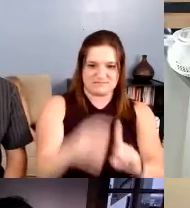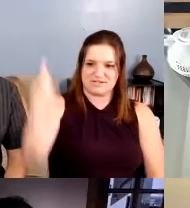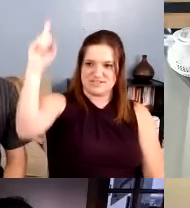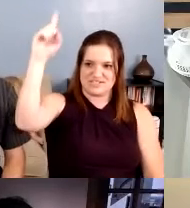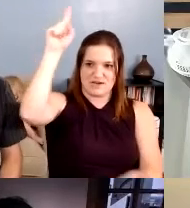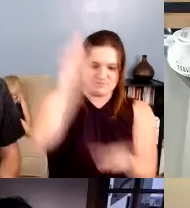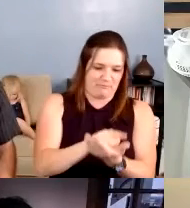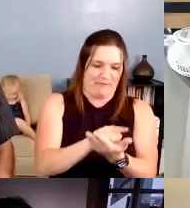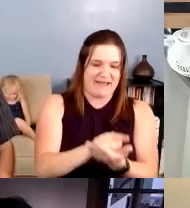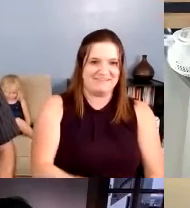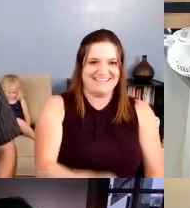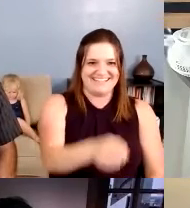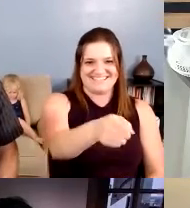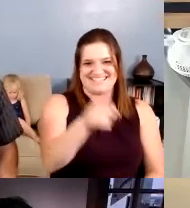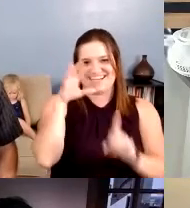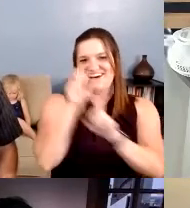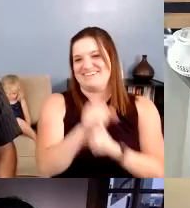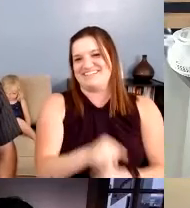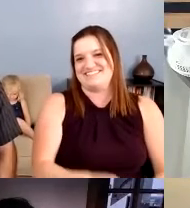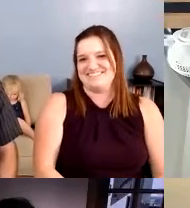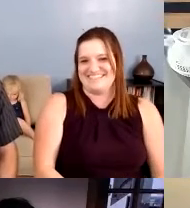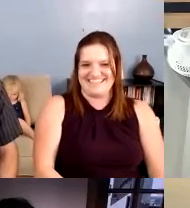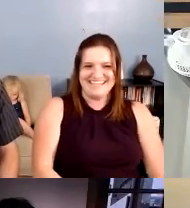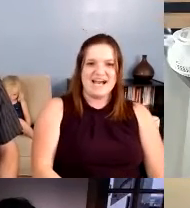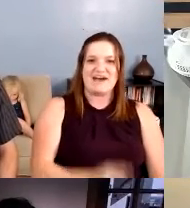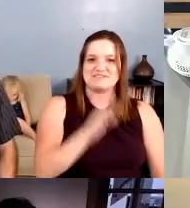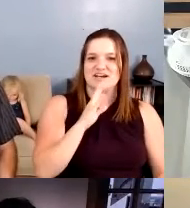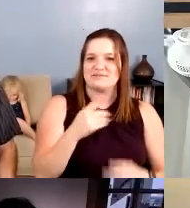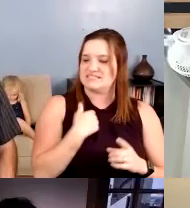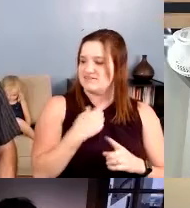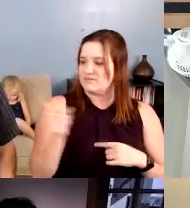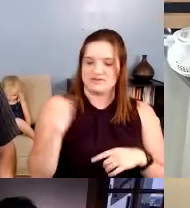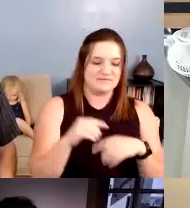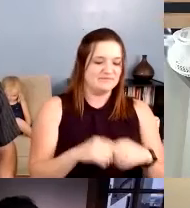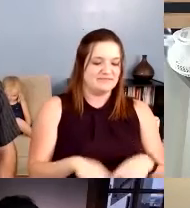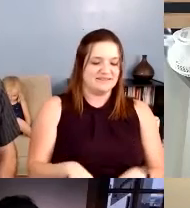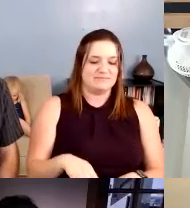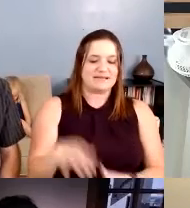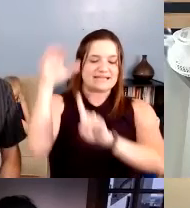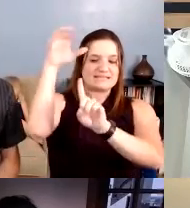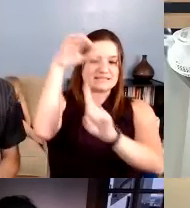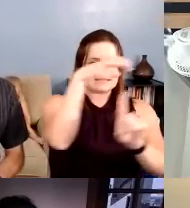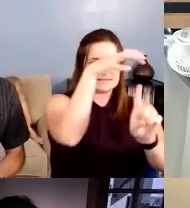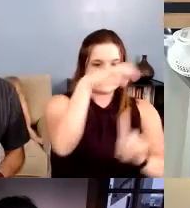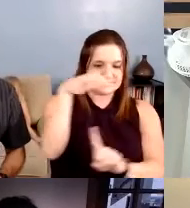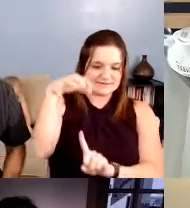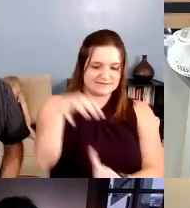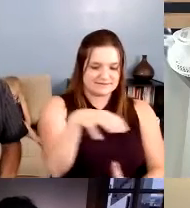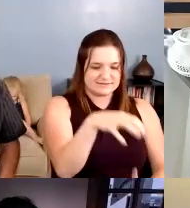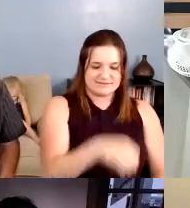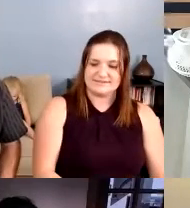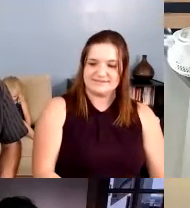parachute, the person just falls, bam. She caught me doing it. I was talking to myself about you. Oh, I see how